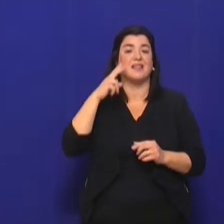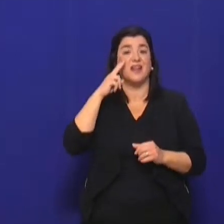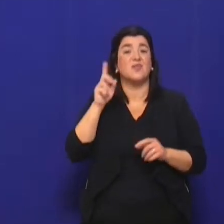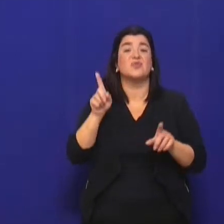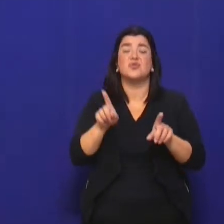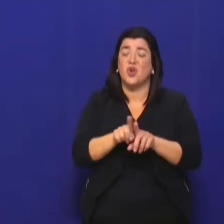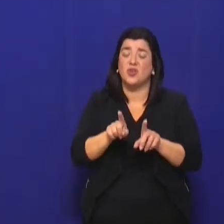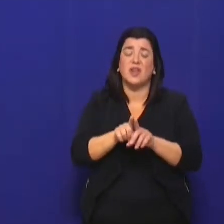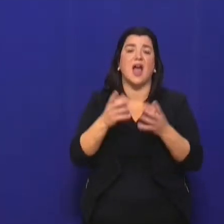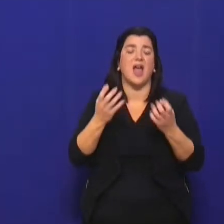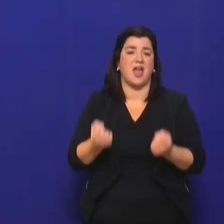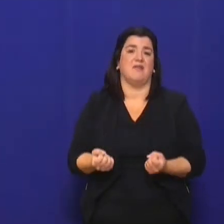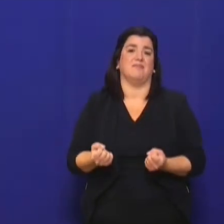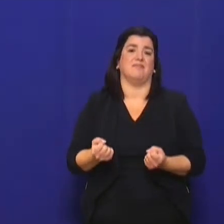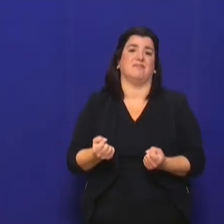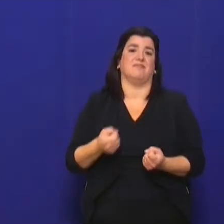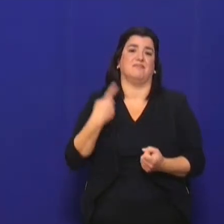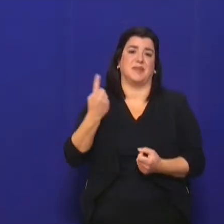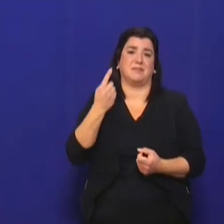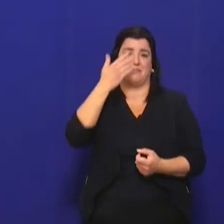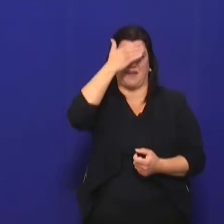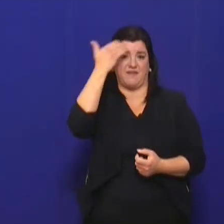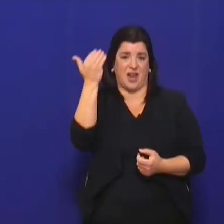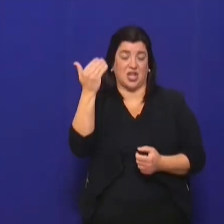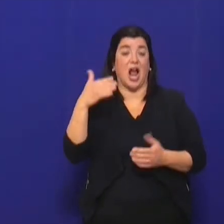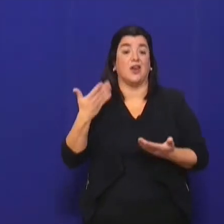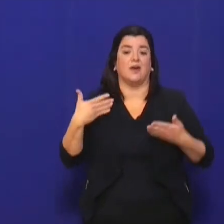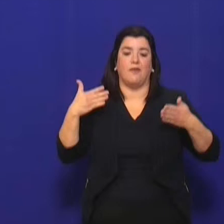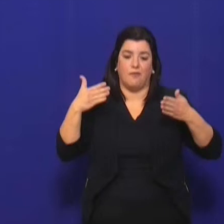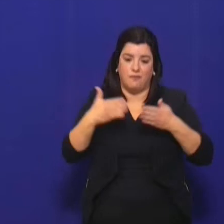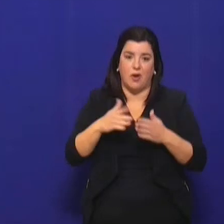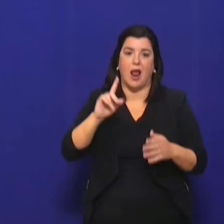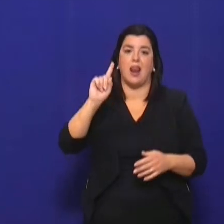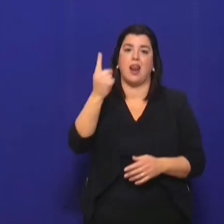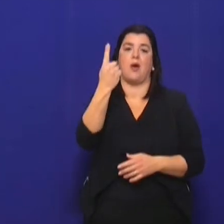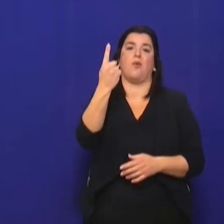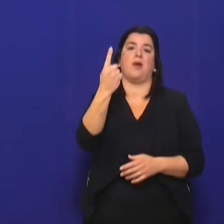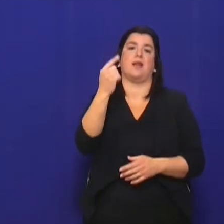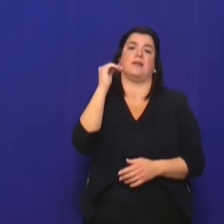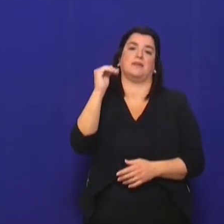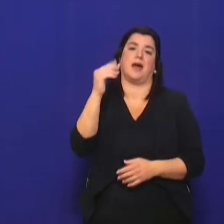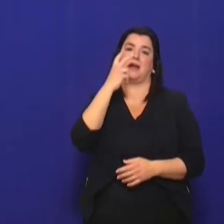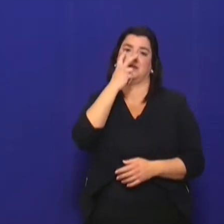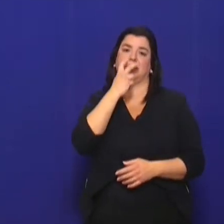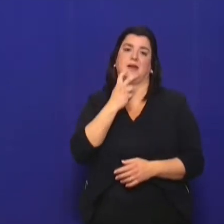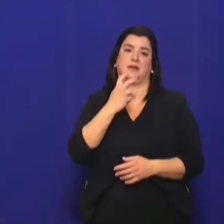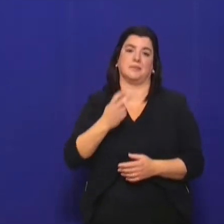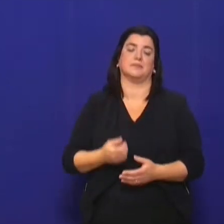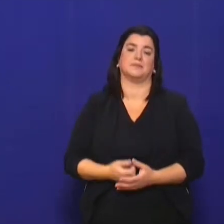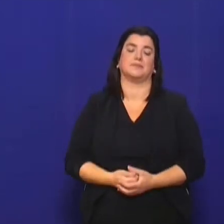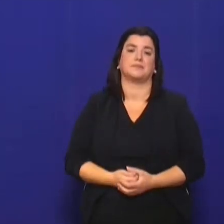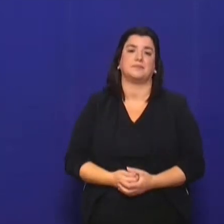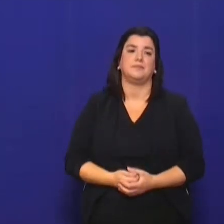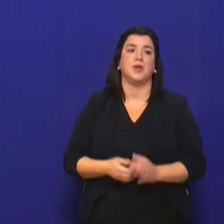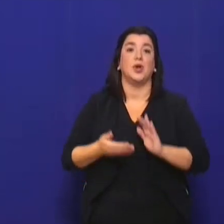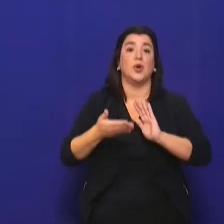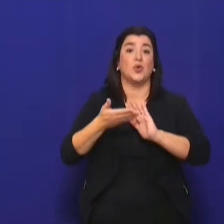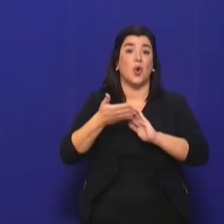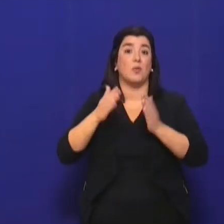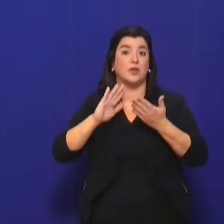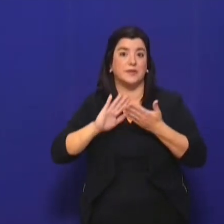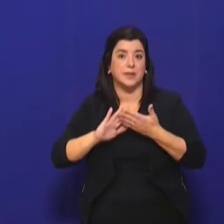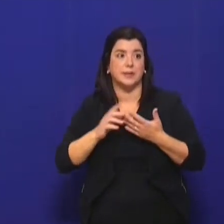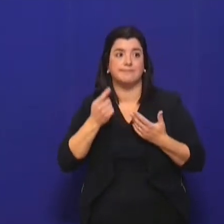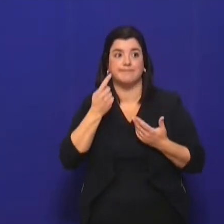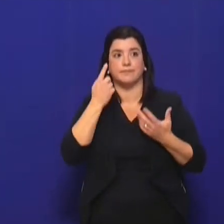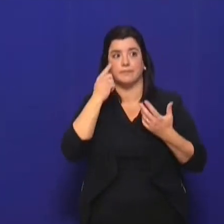kien hemm dal-każijiet u allura kien il-focus tagħna propju bħala priorità għat-tilqim. Fil-komunità qegħdin taraw li